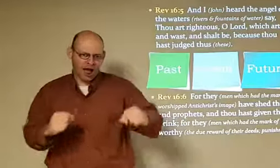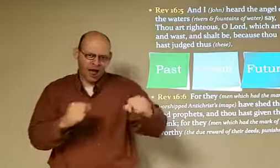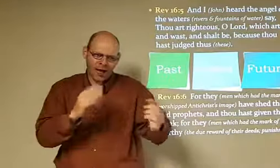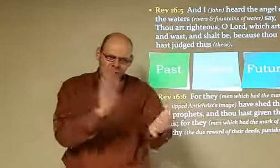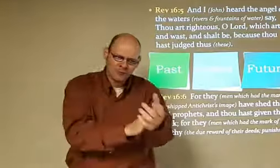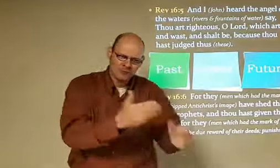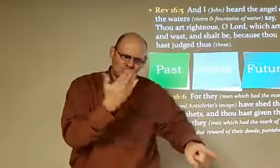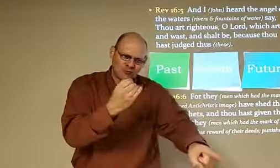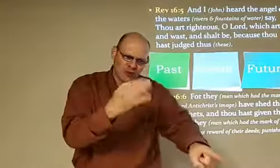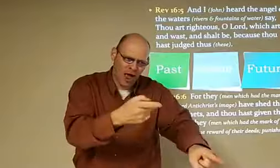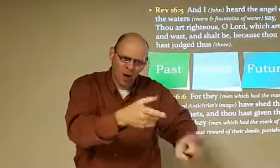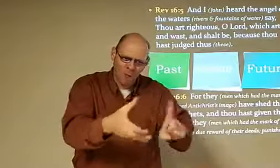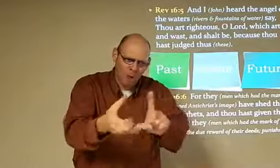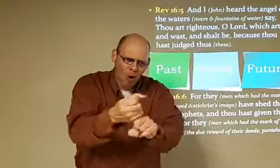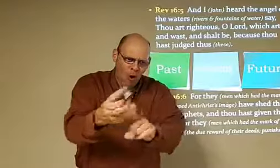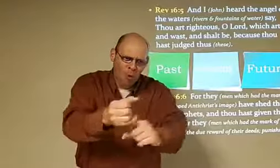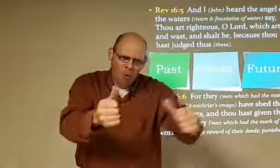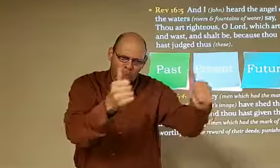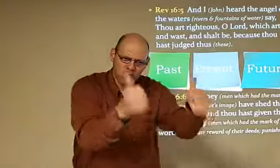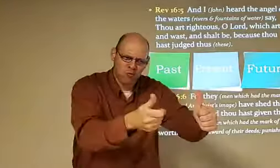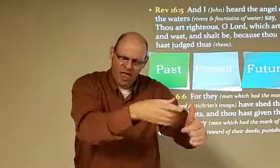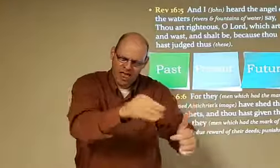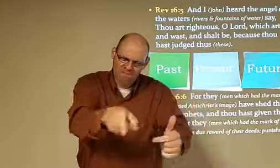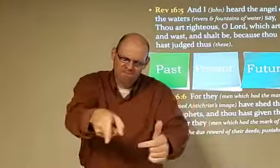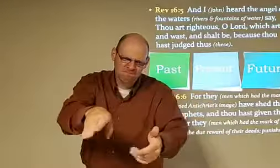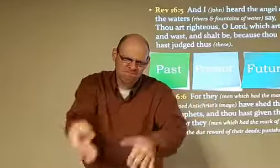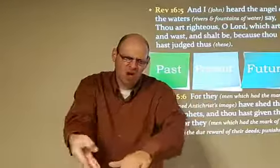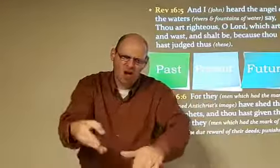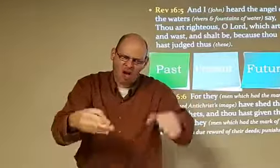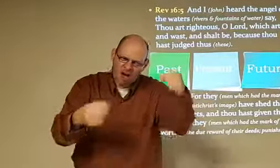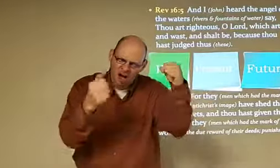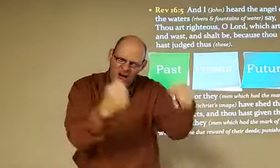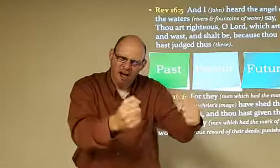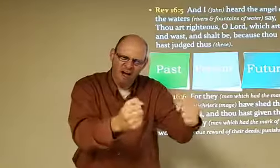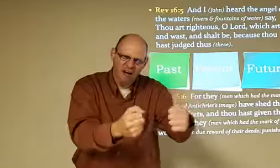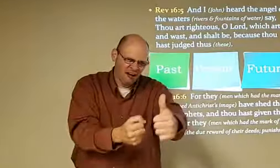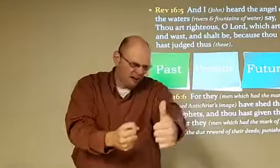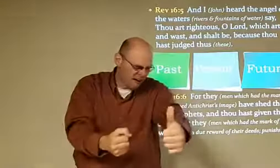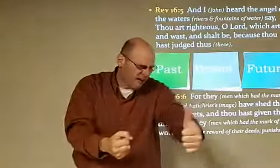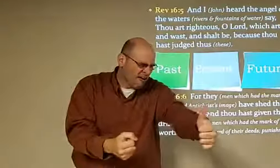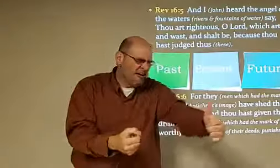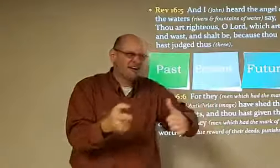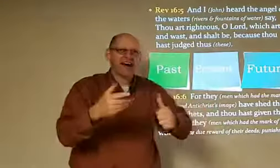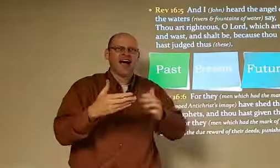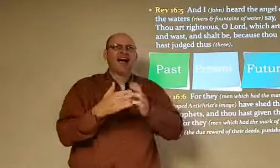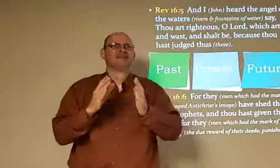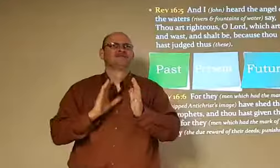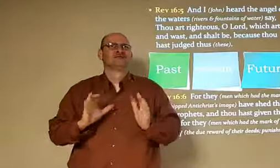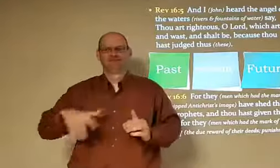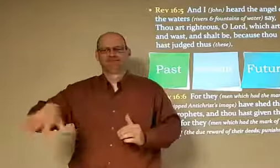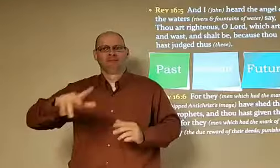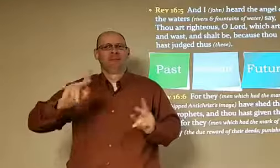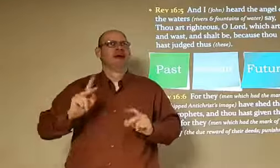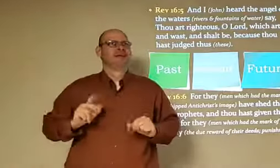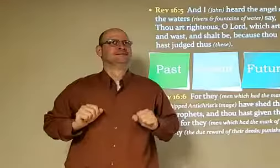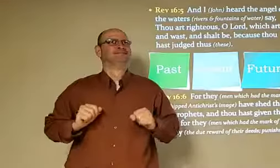the Antichrist is saying, "Great job, you've done great, they've died, awesome." And the people